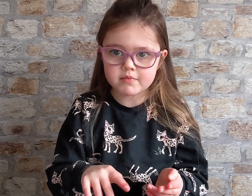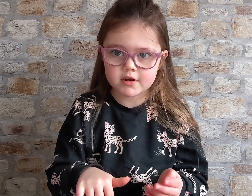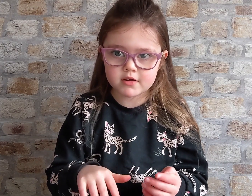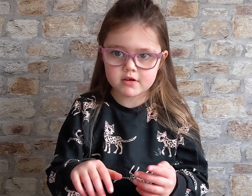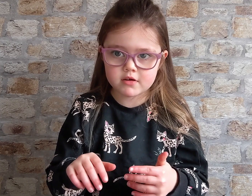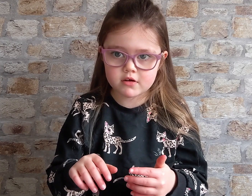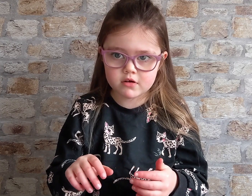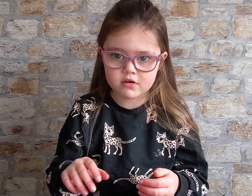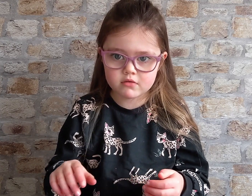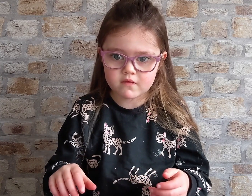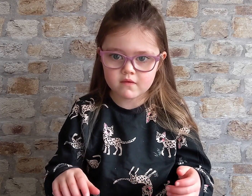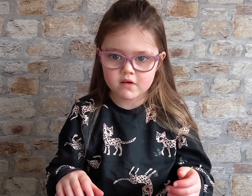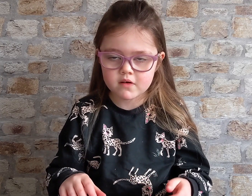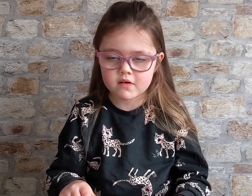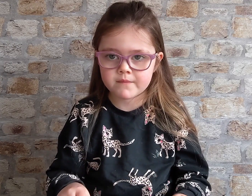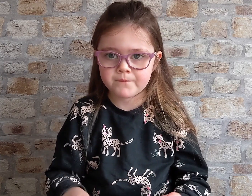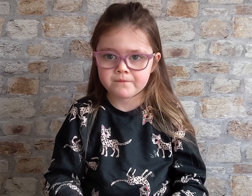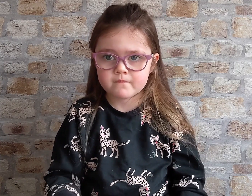is up to you